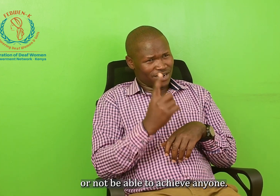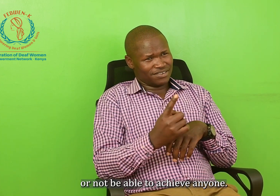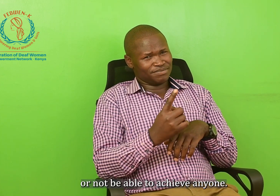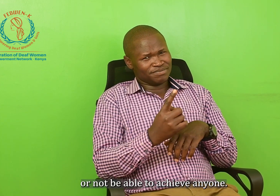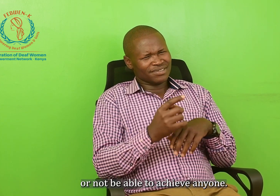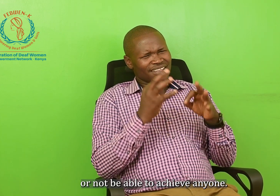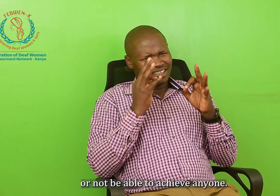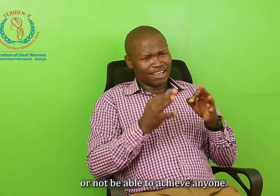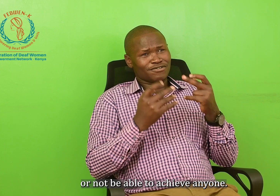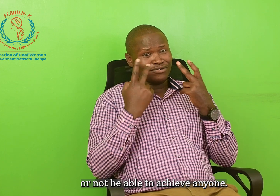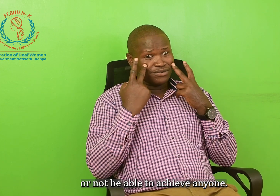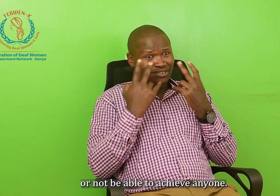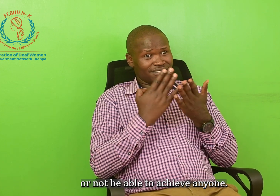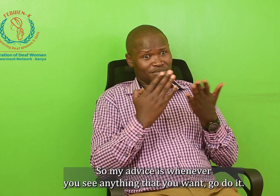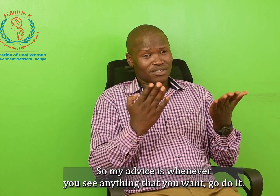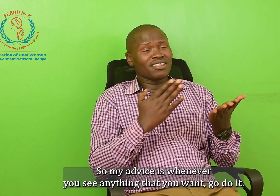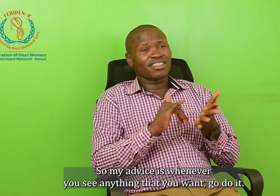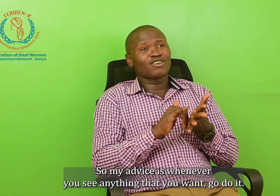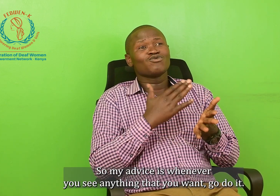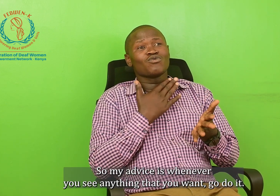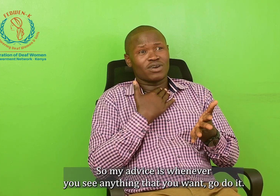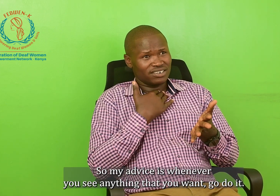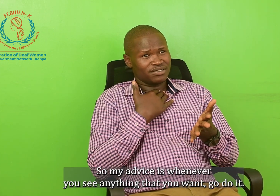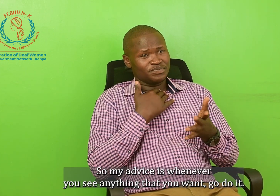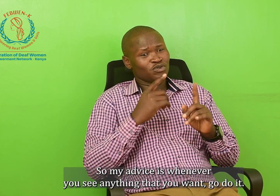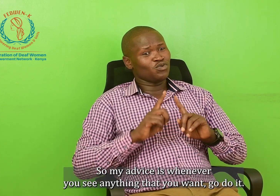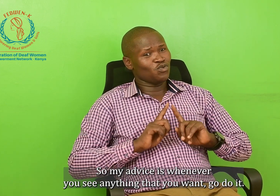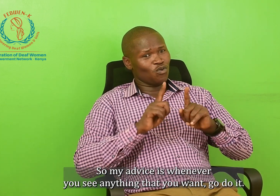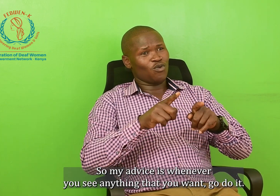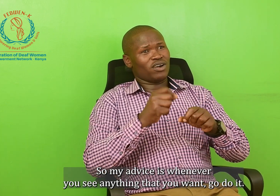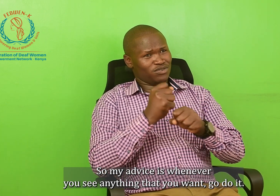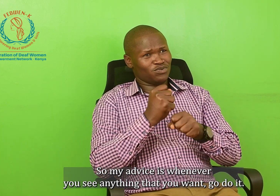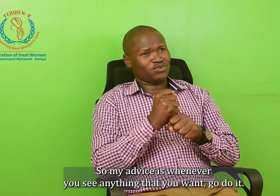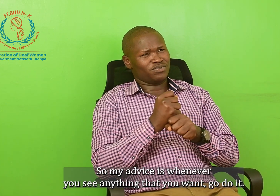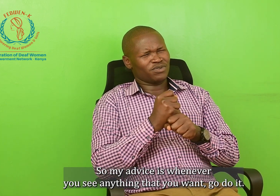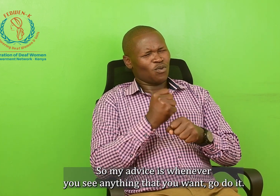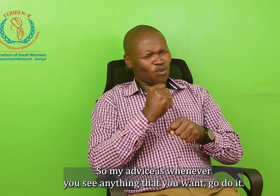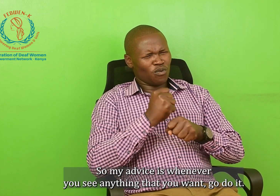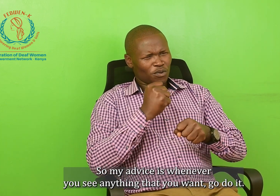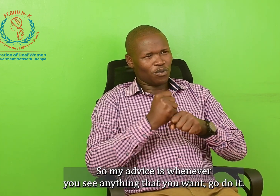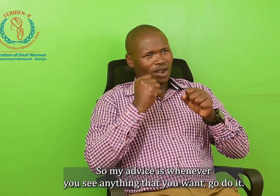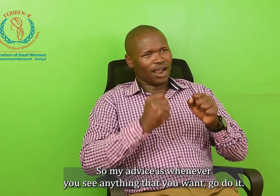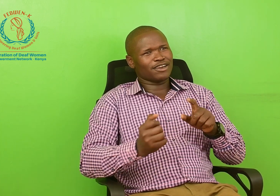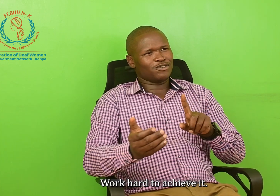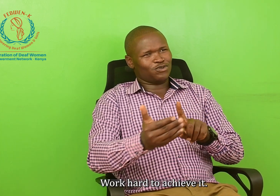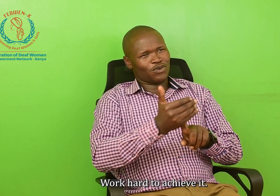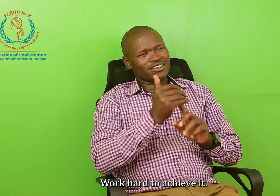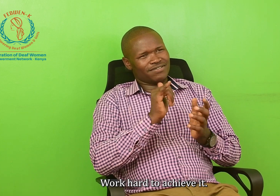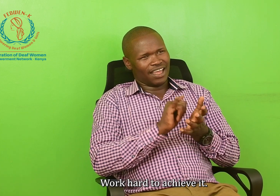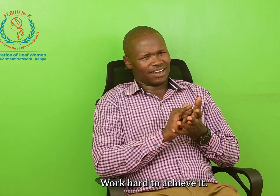be able to achieve anyone. So my advice is, whenever you see anything that you want, go do it. Work hard to achieve